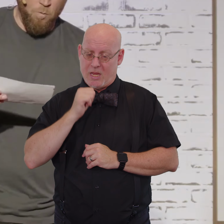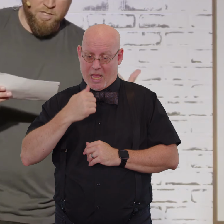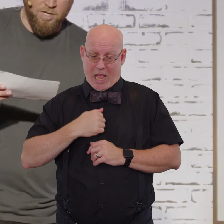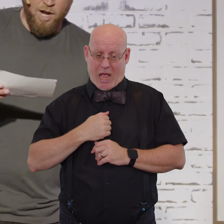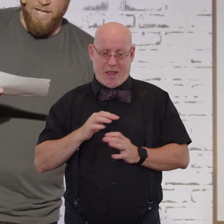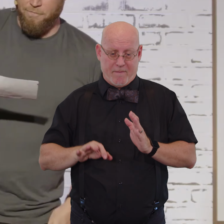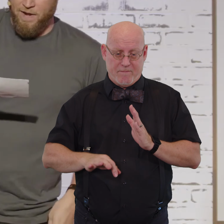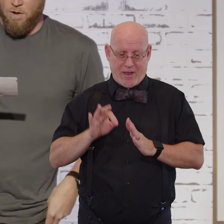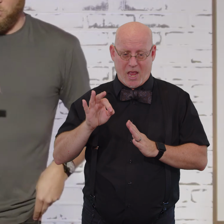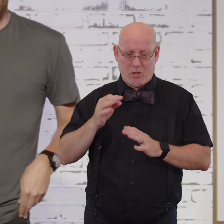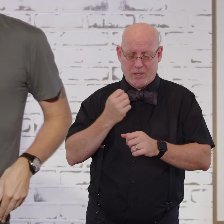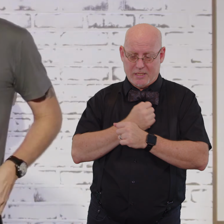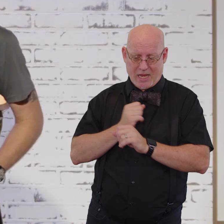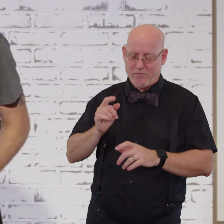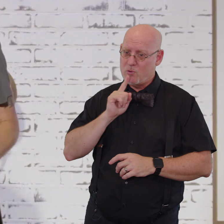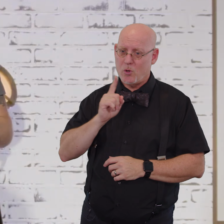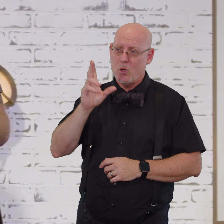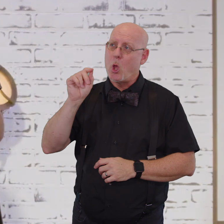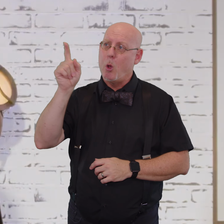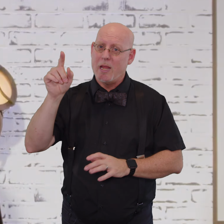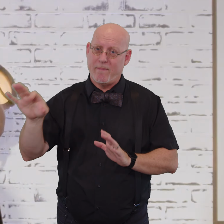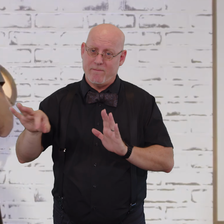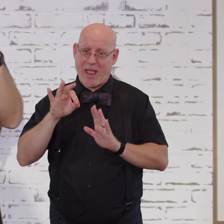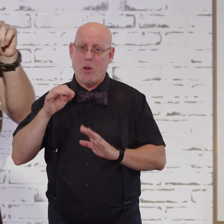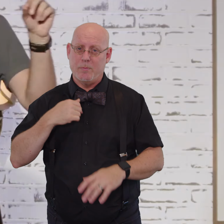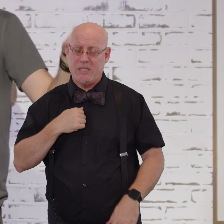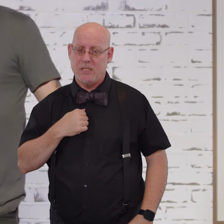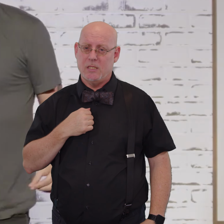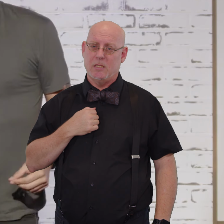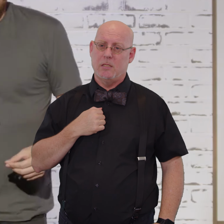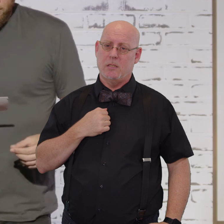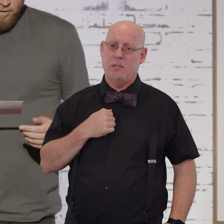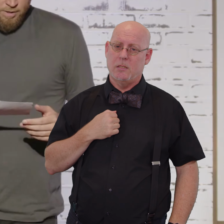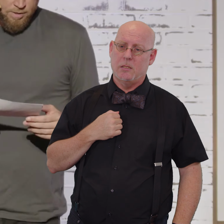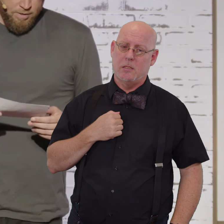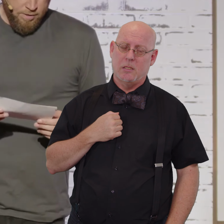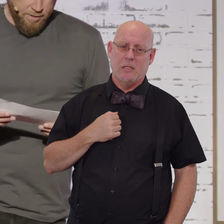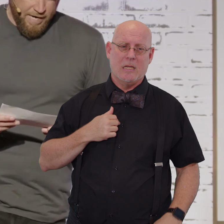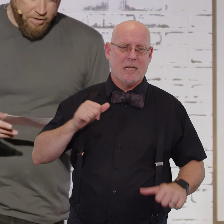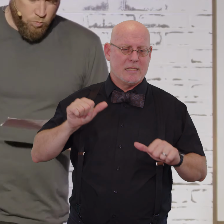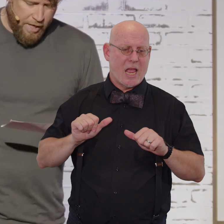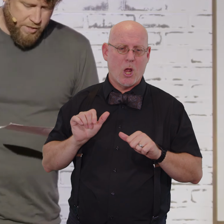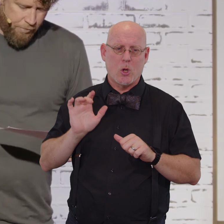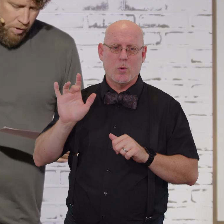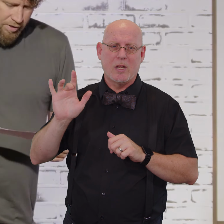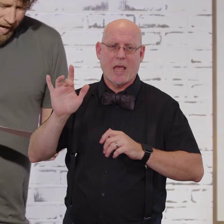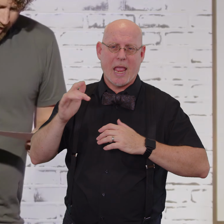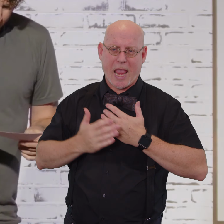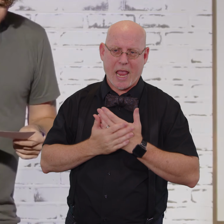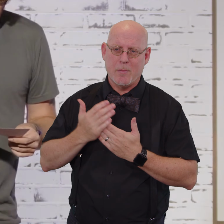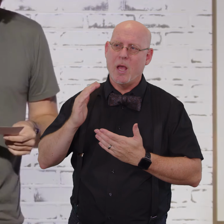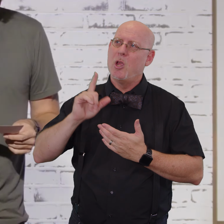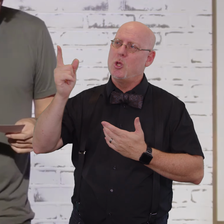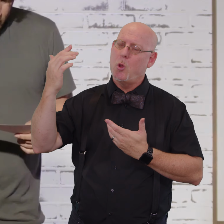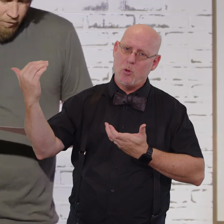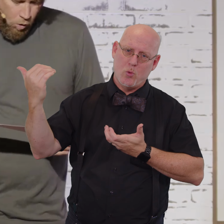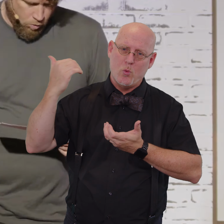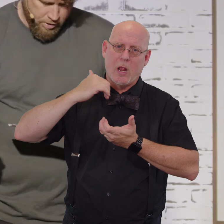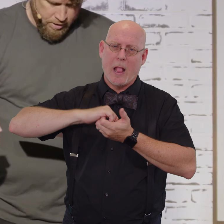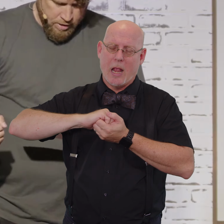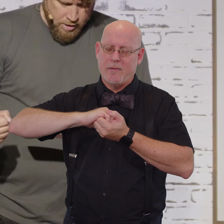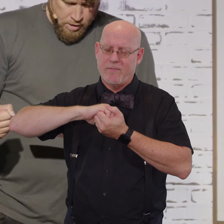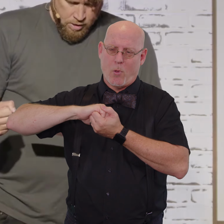it was not I that found oh Savior true no I was found of thee thou didst reach forth thy hand and mine